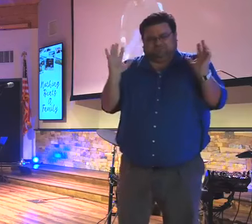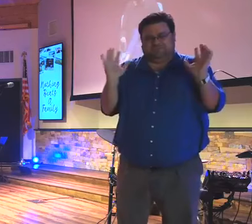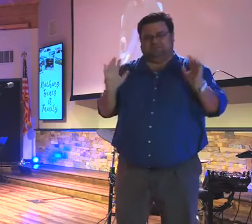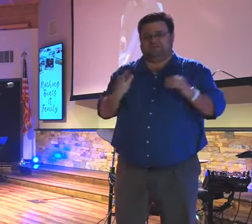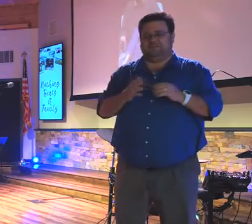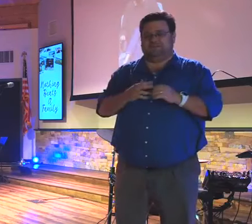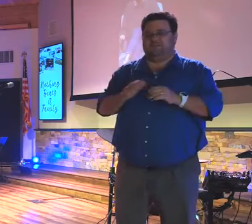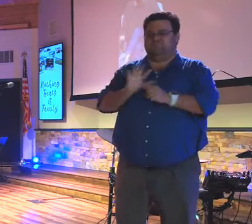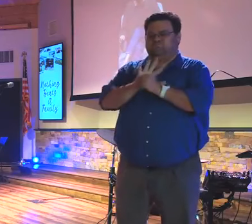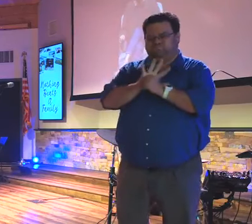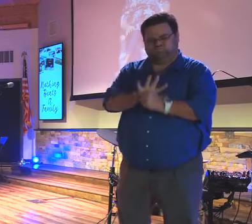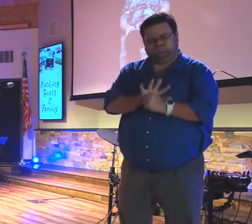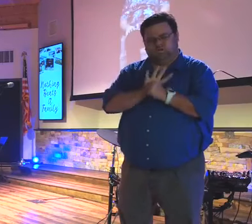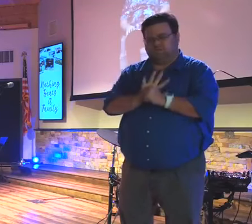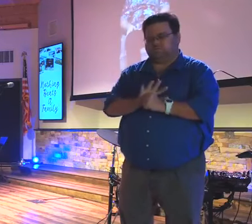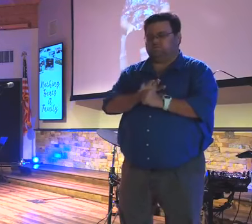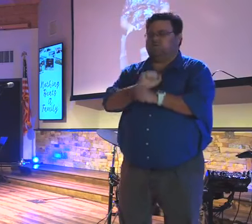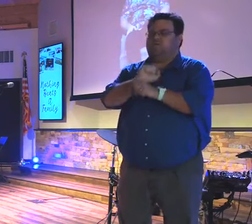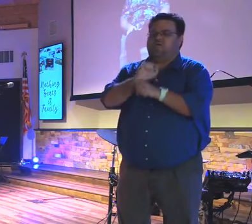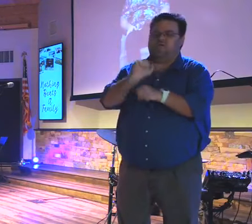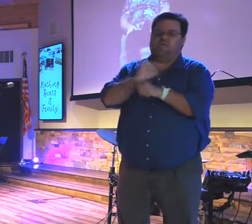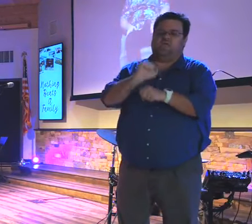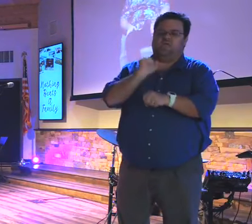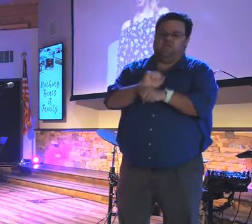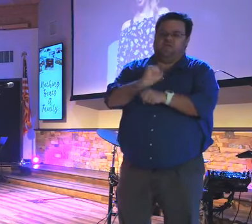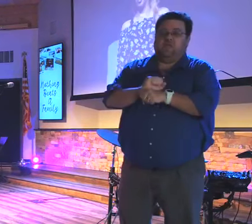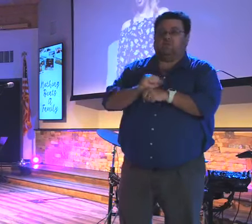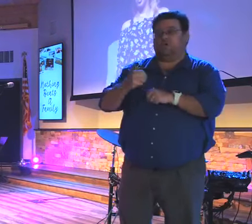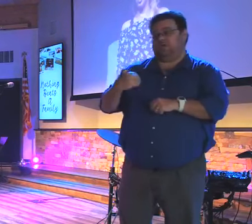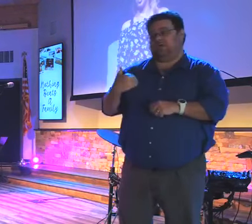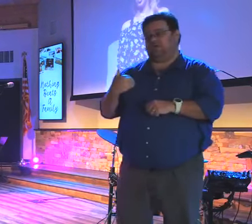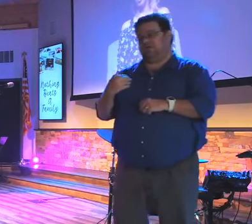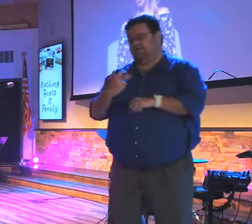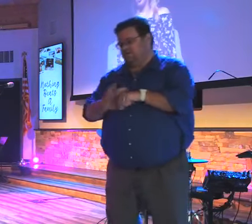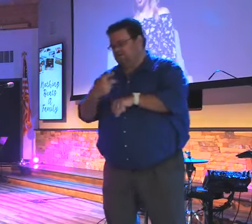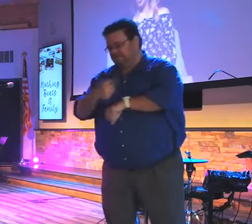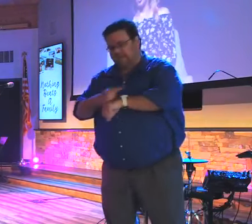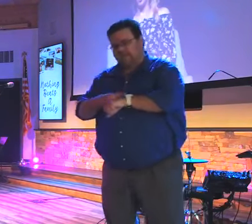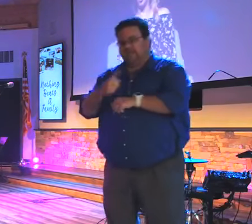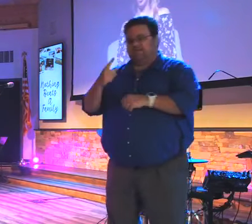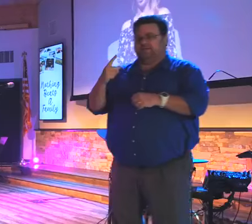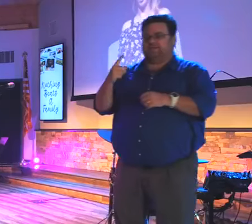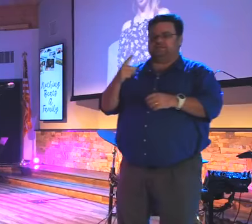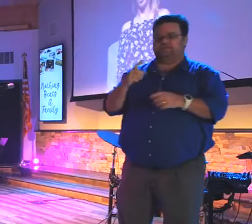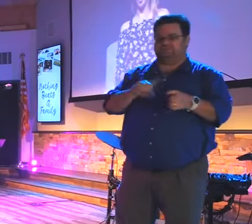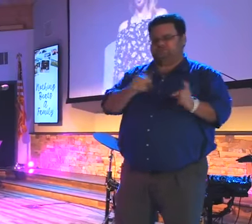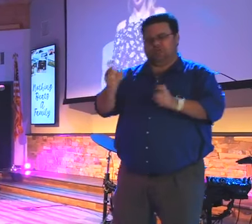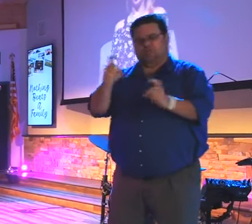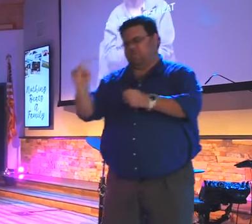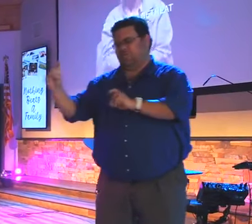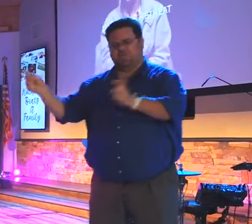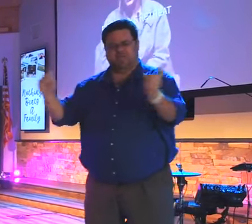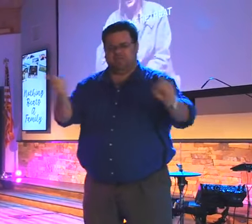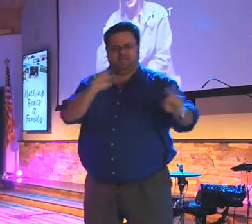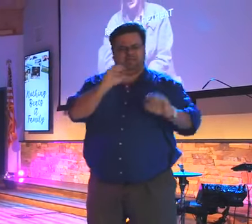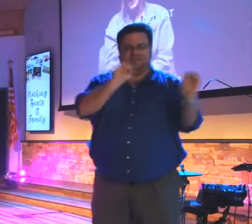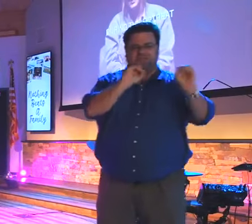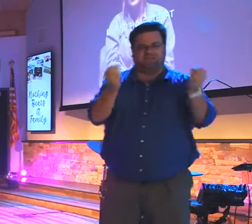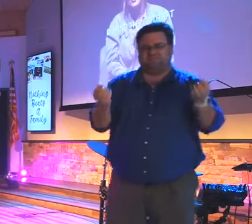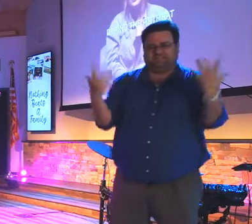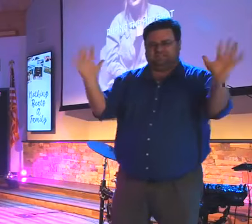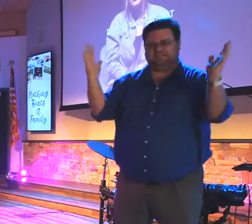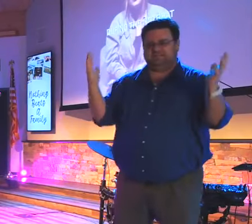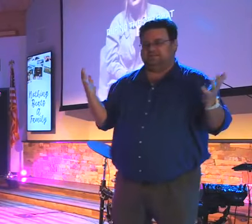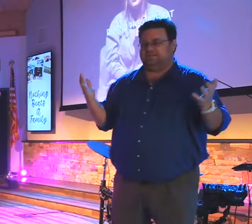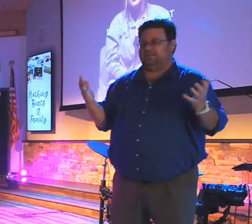pressure. Overworked and burnt out. I was going through a very hard time. I was just in a constant rotation of not getting anything done. During the retreat,